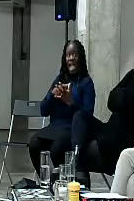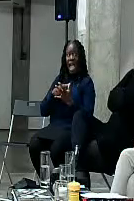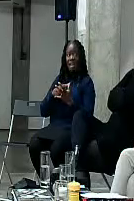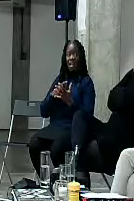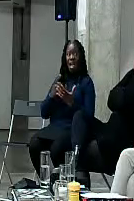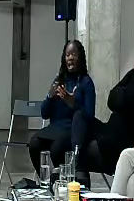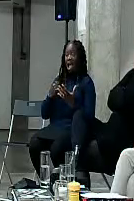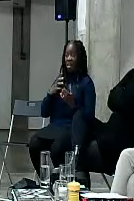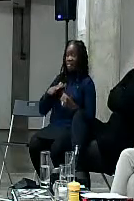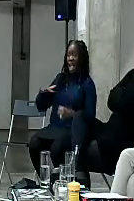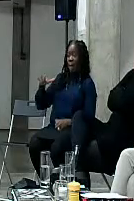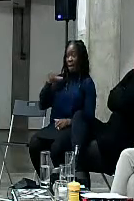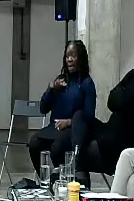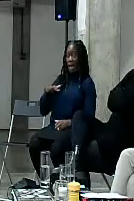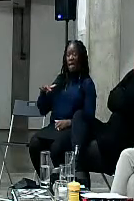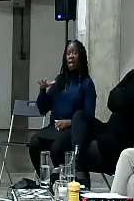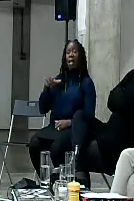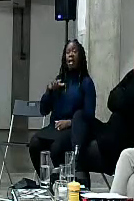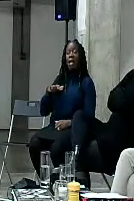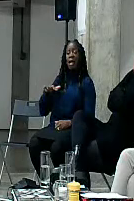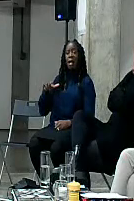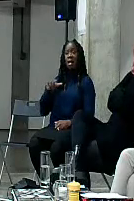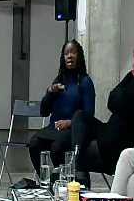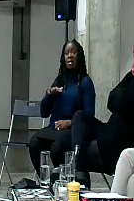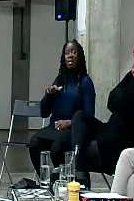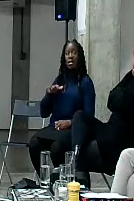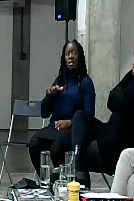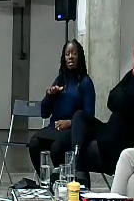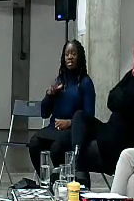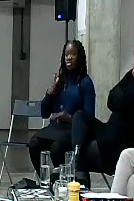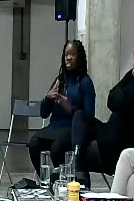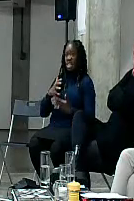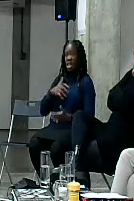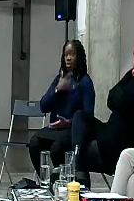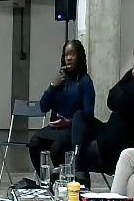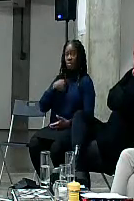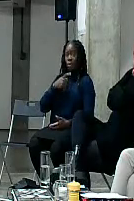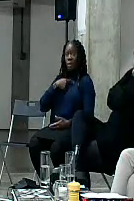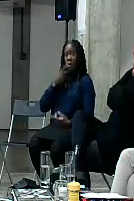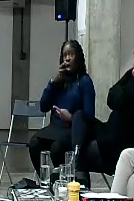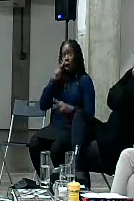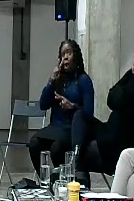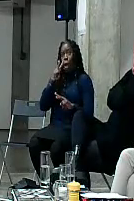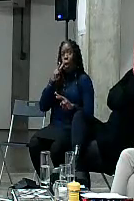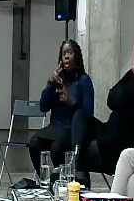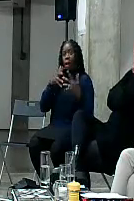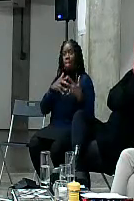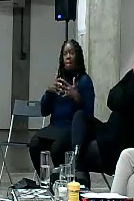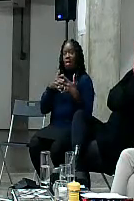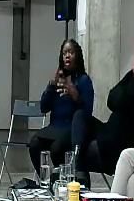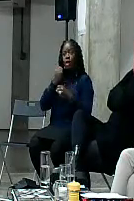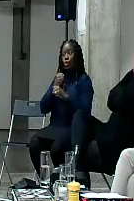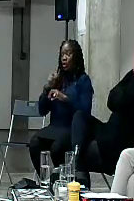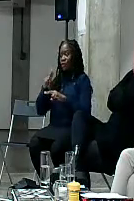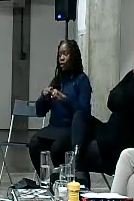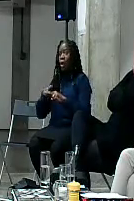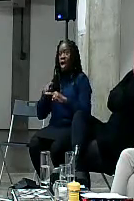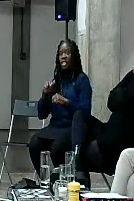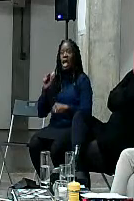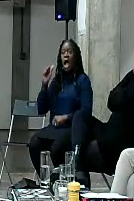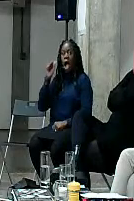thousand. You know, it annoys me, people look to America, oh, George Floyd, yeah, and listen, George Floyd